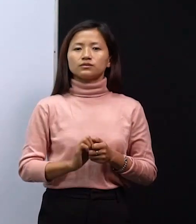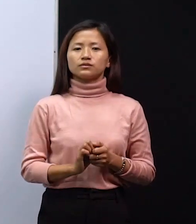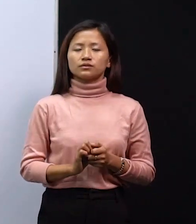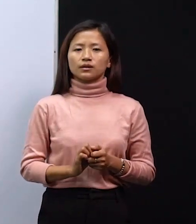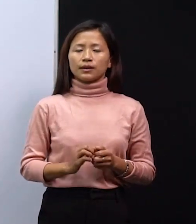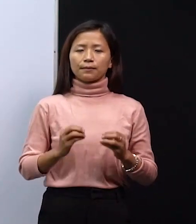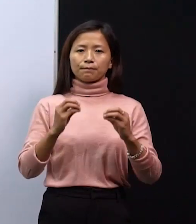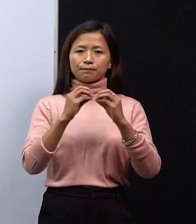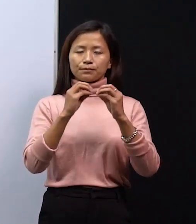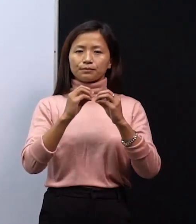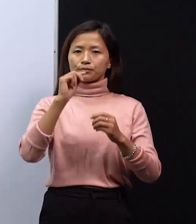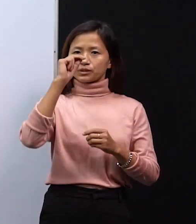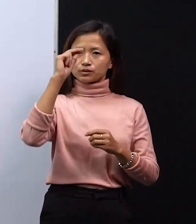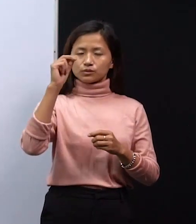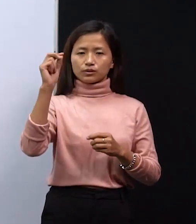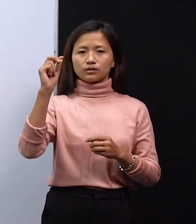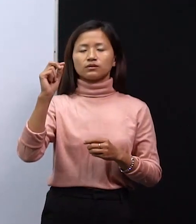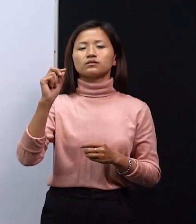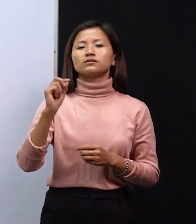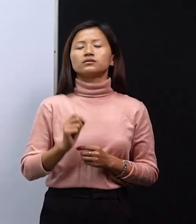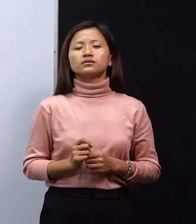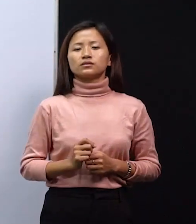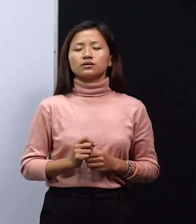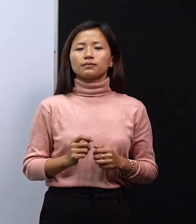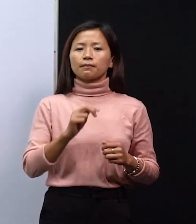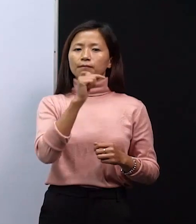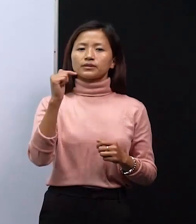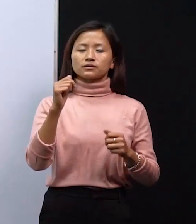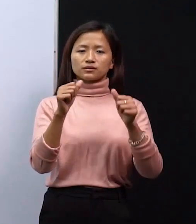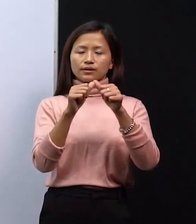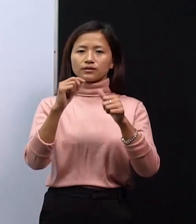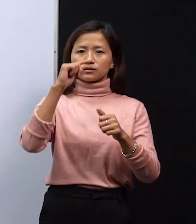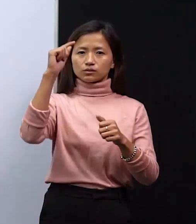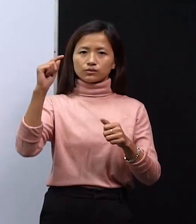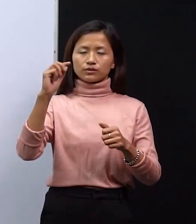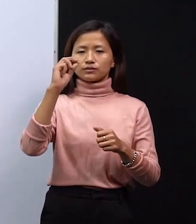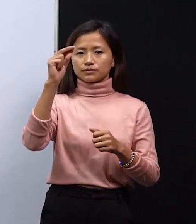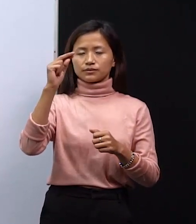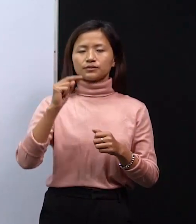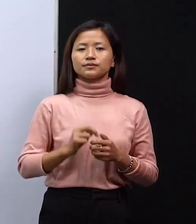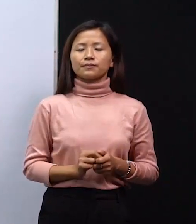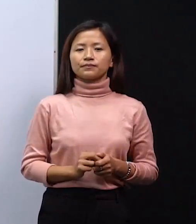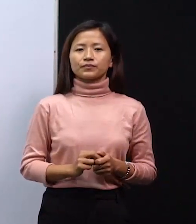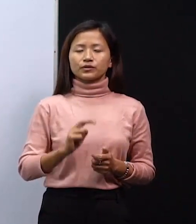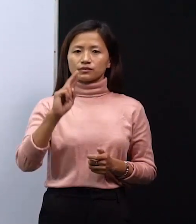front. B square, now minus a square will be in the second